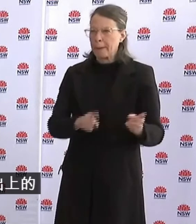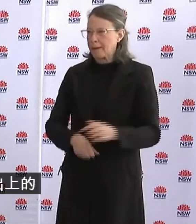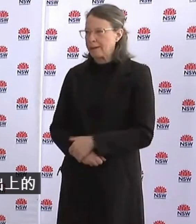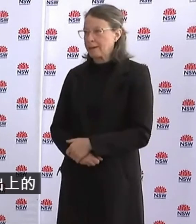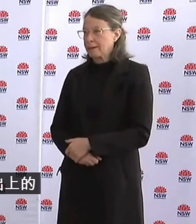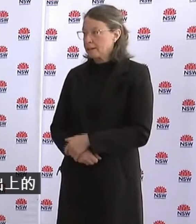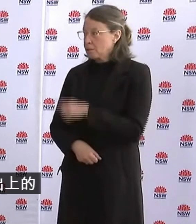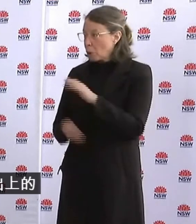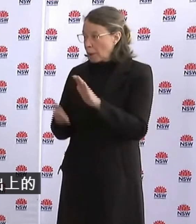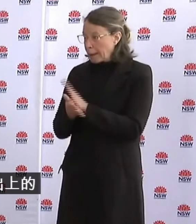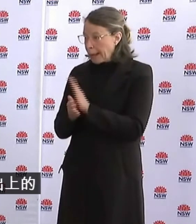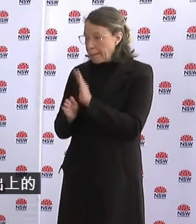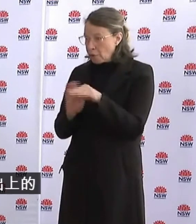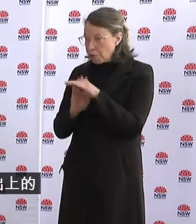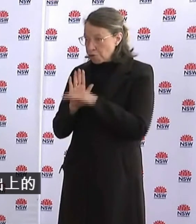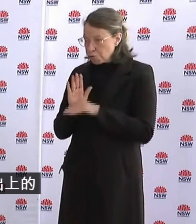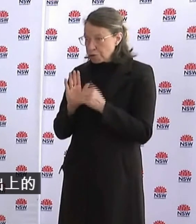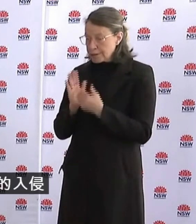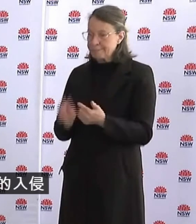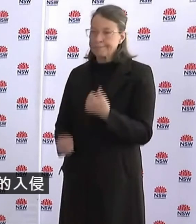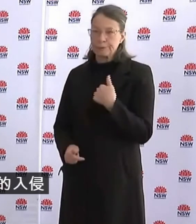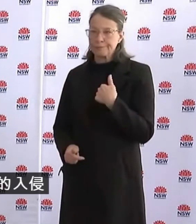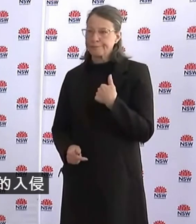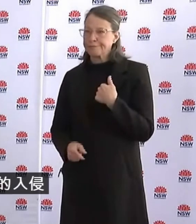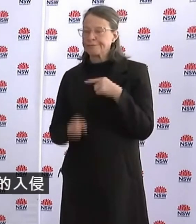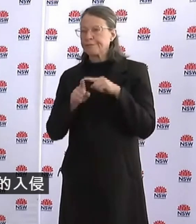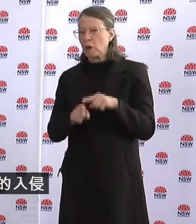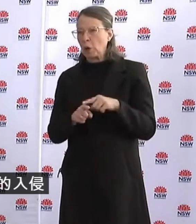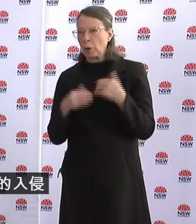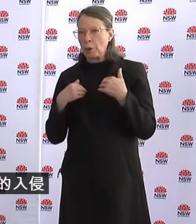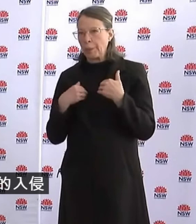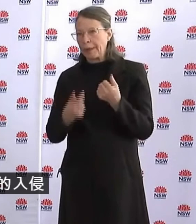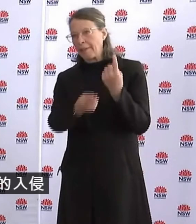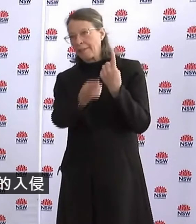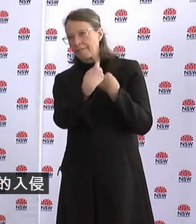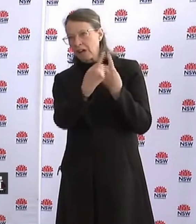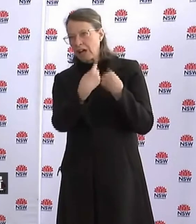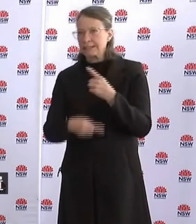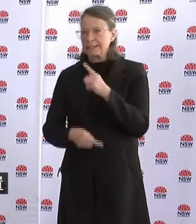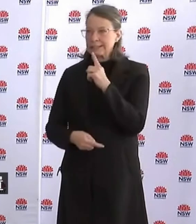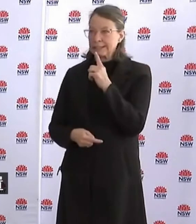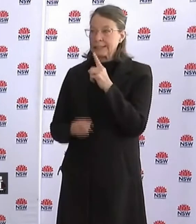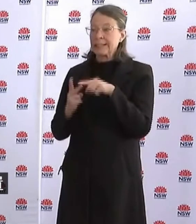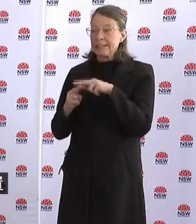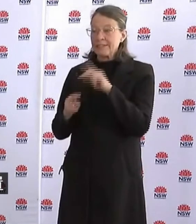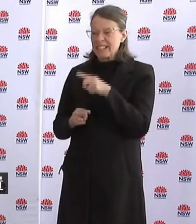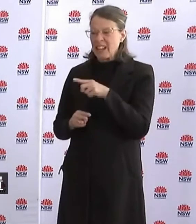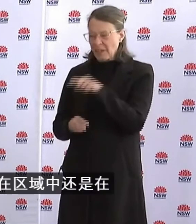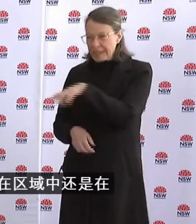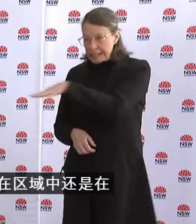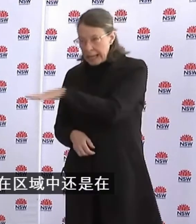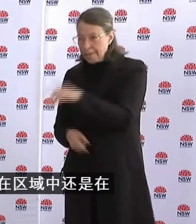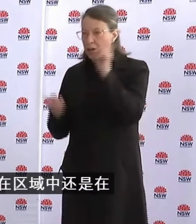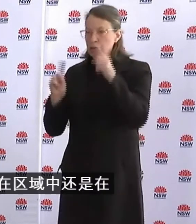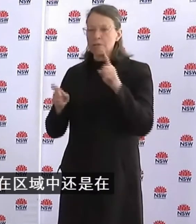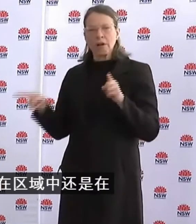moment? That's based on the health advice. That's based on when the health experts tell us there's particular incursions, there are particular settings they're worried about.